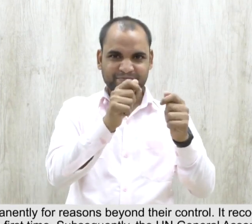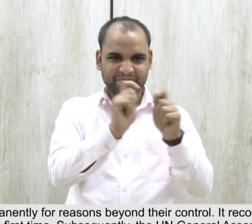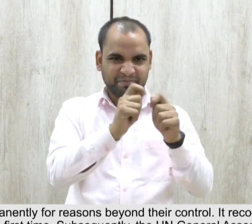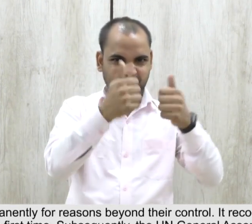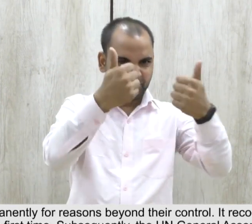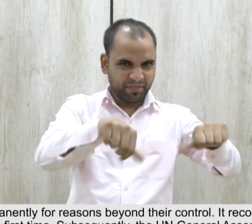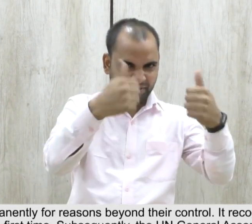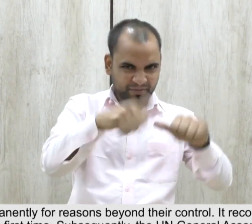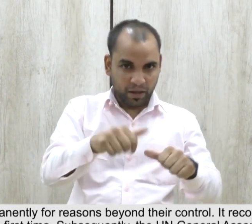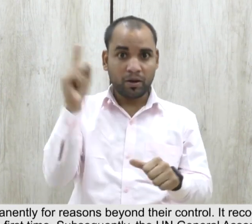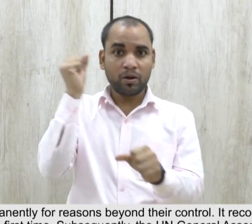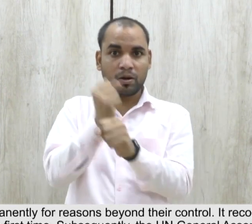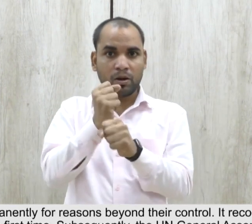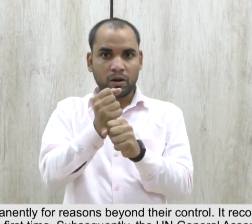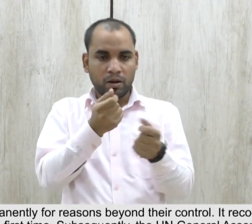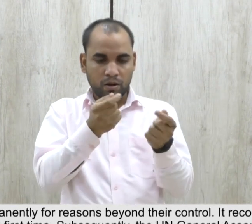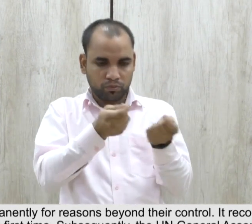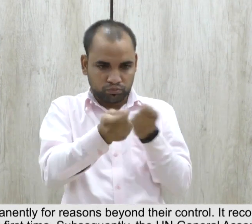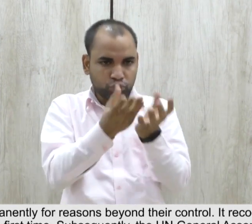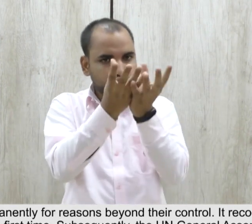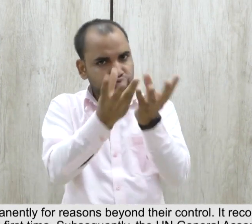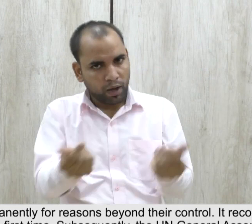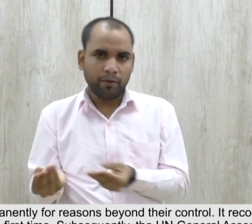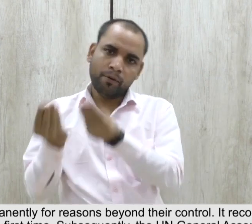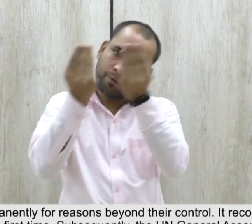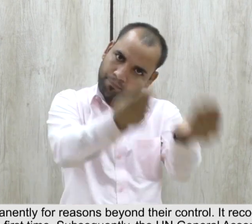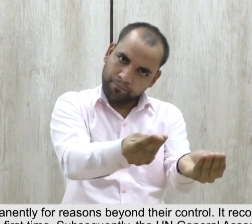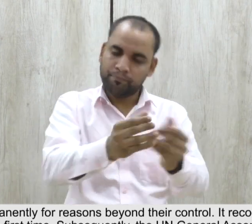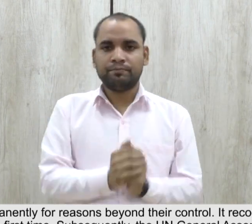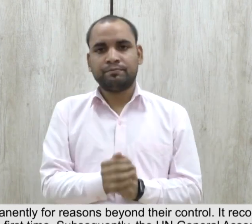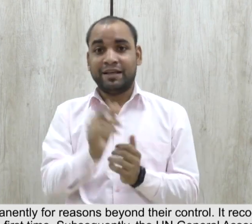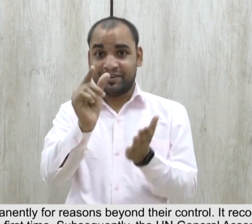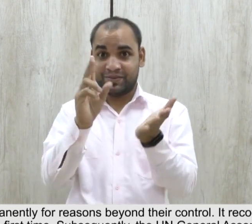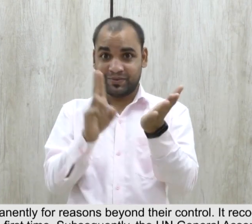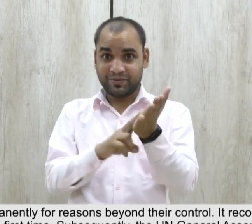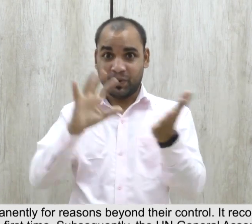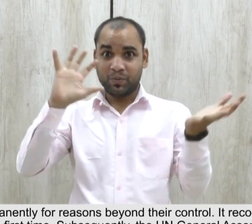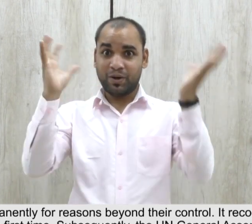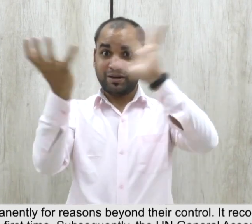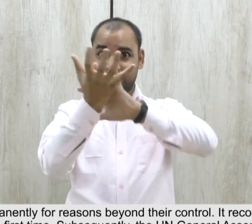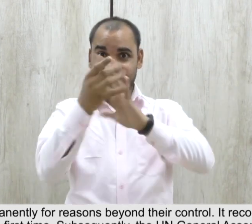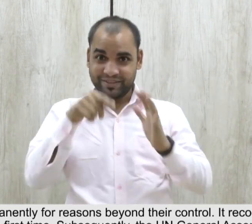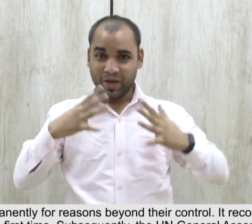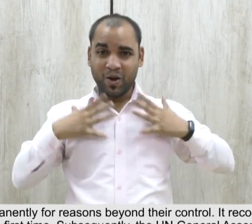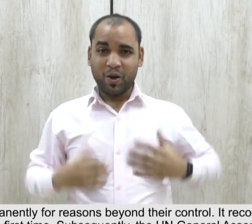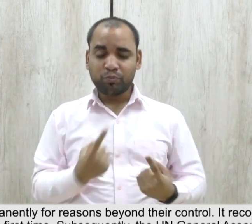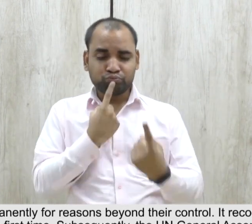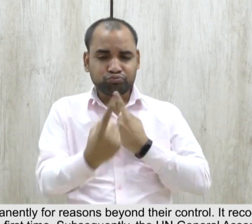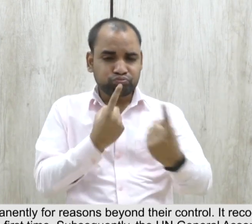or permanently for reasons beyond their control. It recognized the right to social security for the first time. Subsequently, the UN General